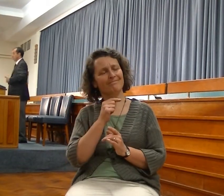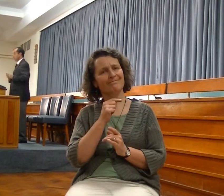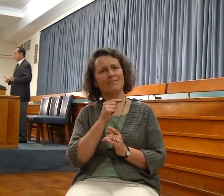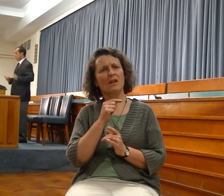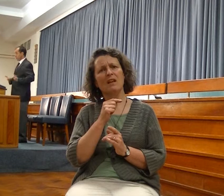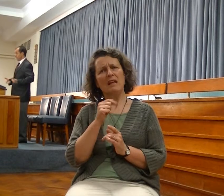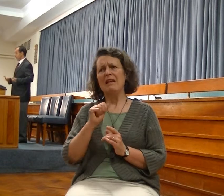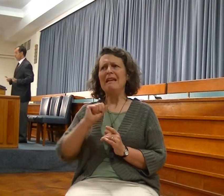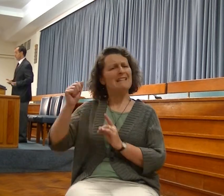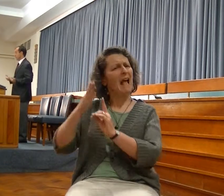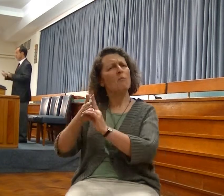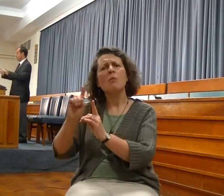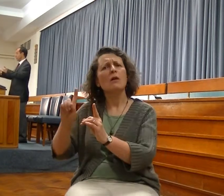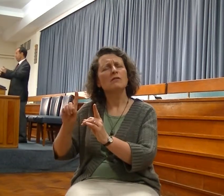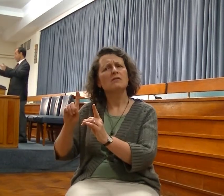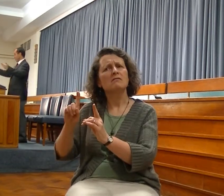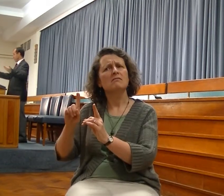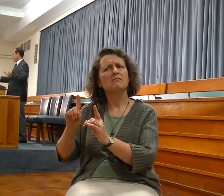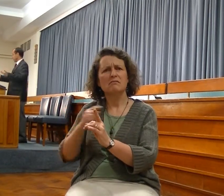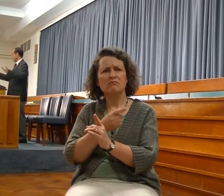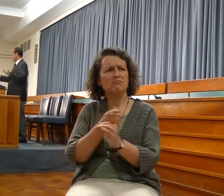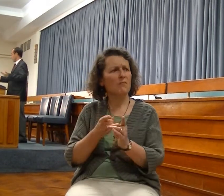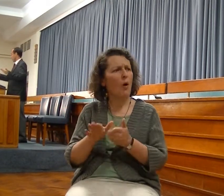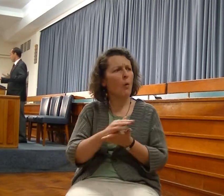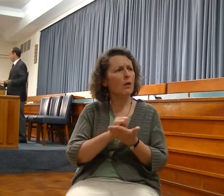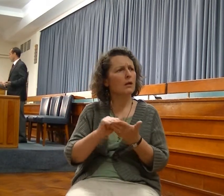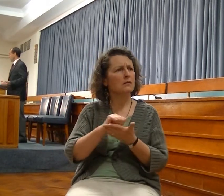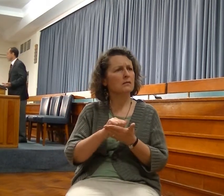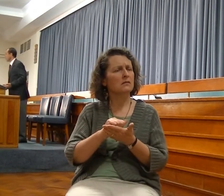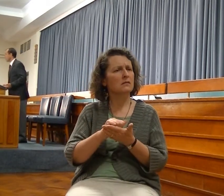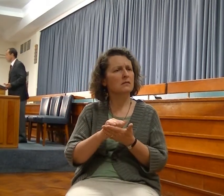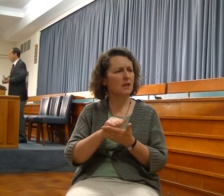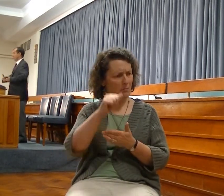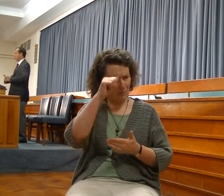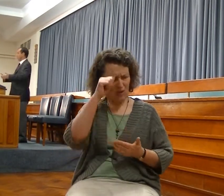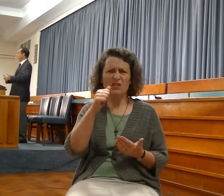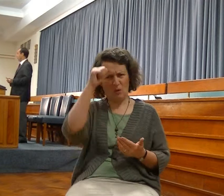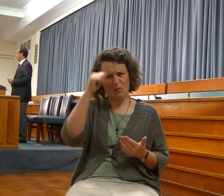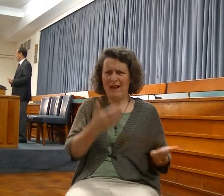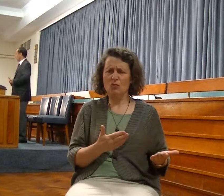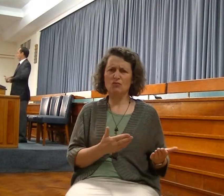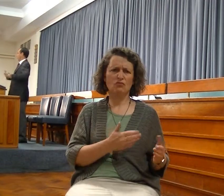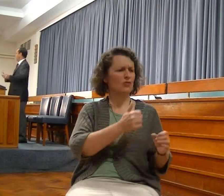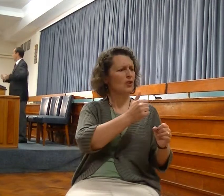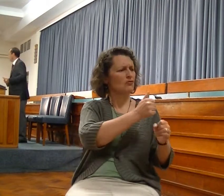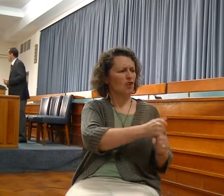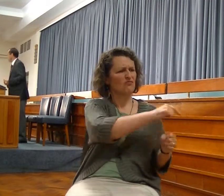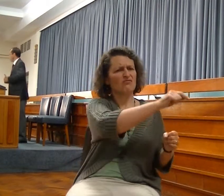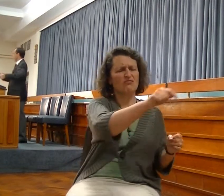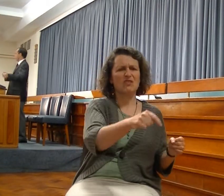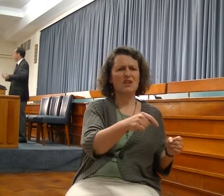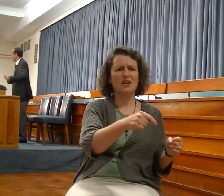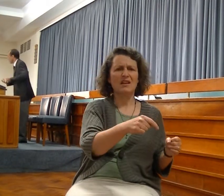concern about you and me, it's not to make us happy. This is why so many churches have gone wrong. What do you want? Oh, why do I come to